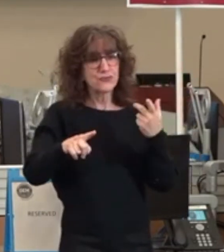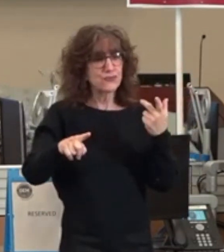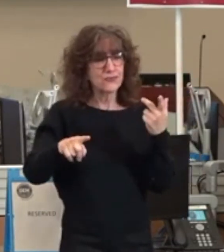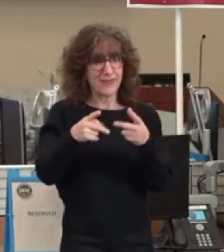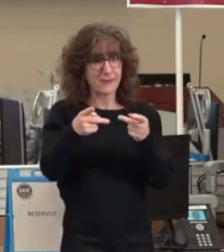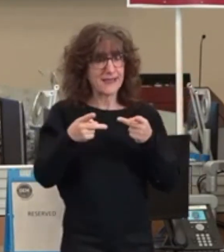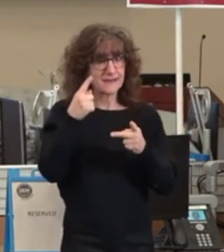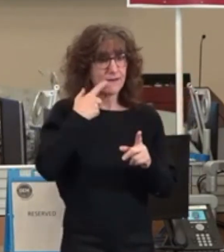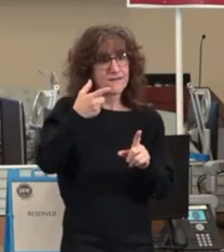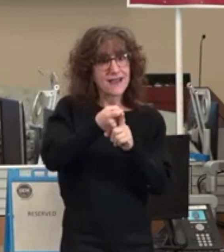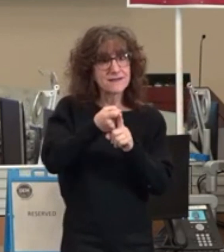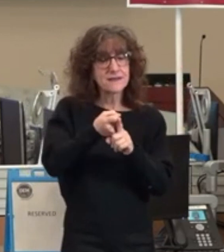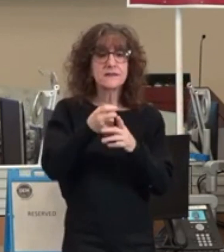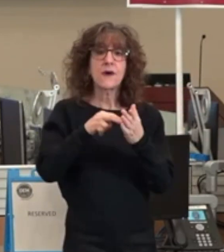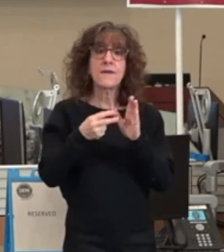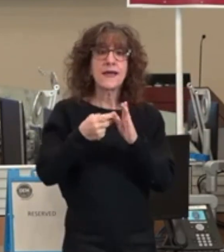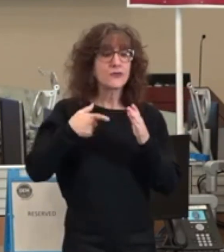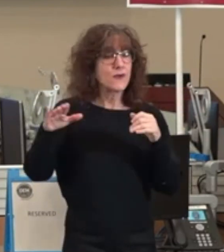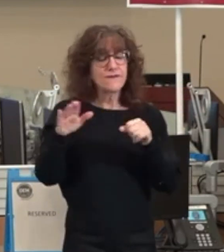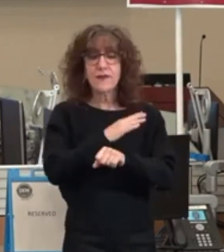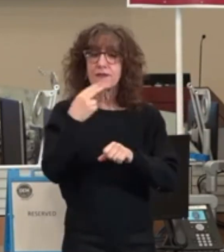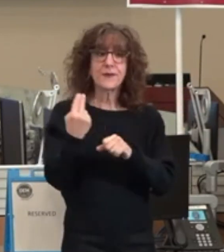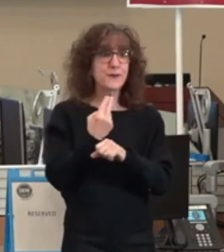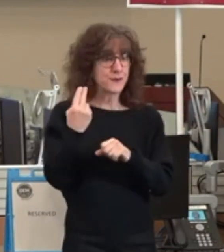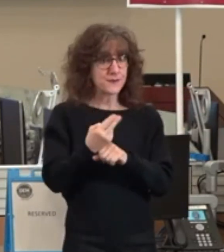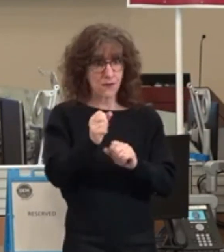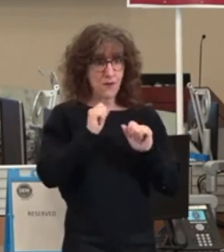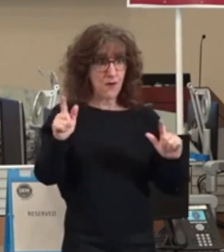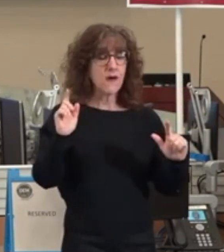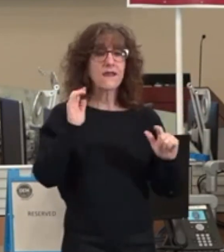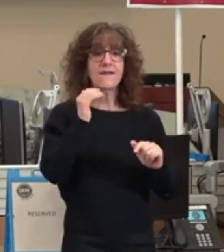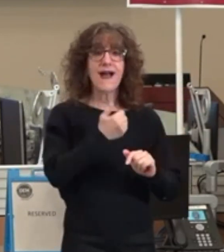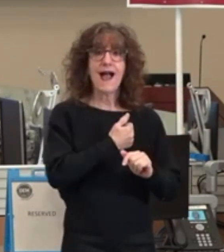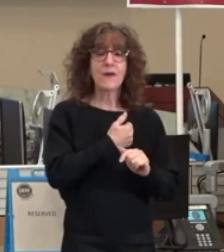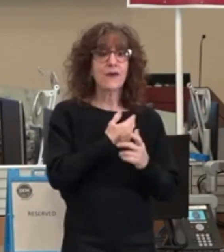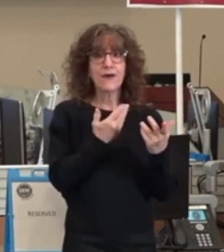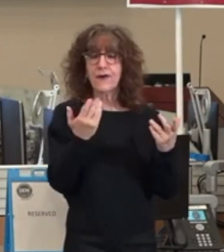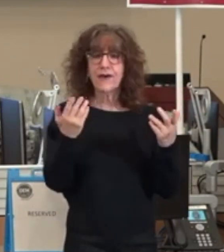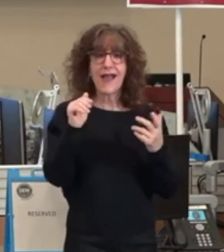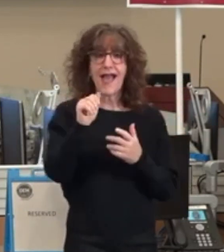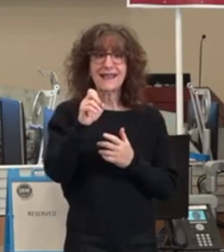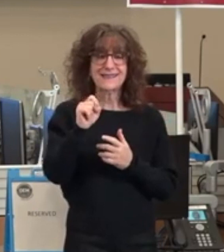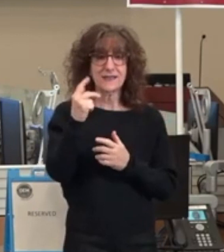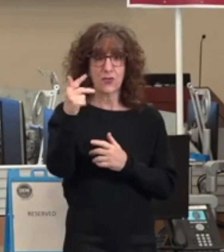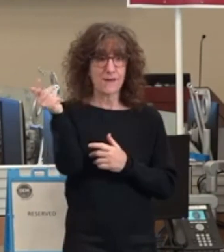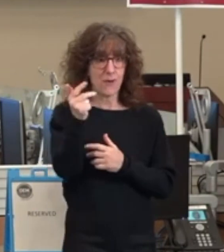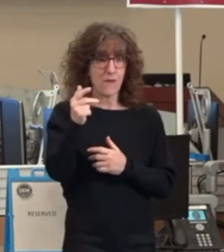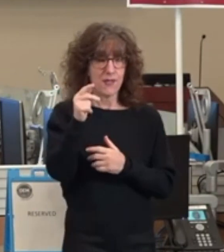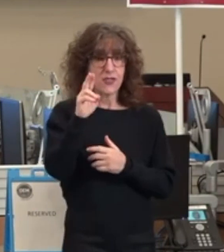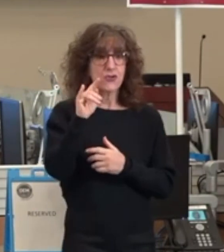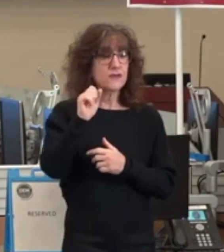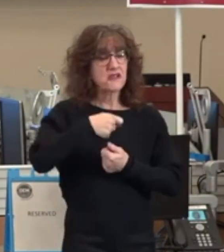And so this has allowed us to fully utilize all of our assets. The 3 mobile units